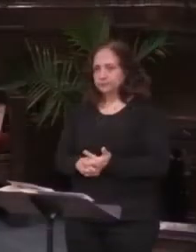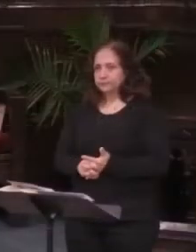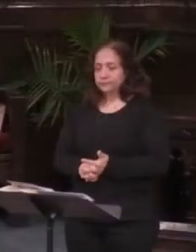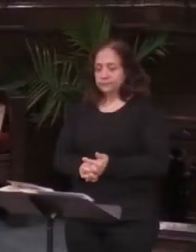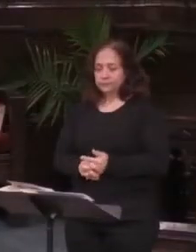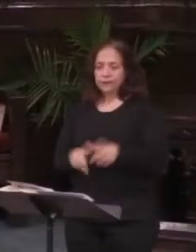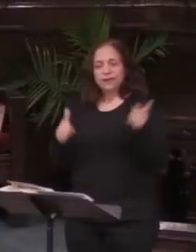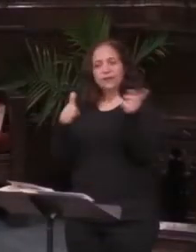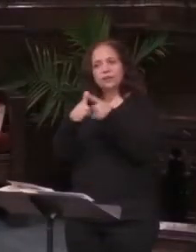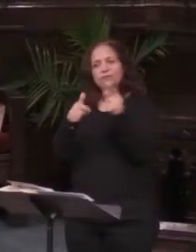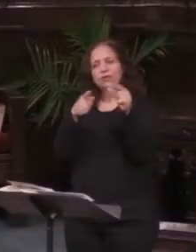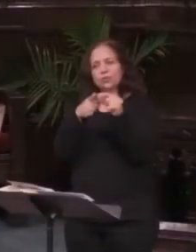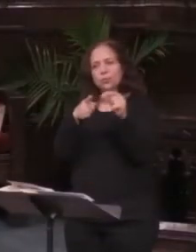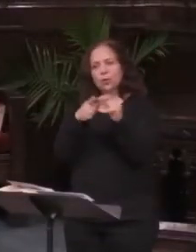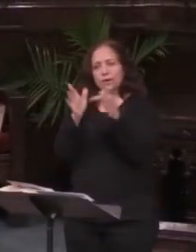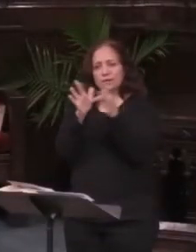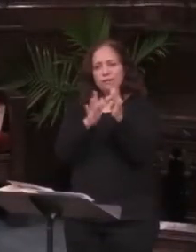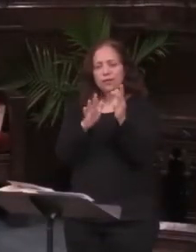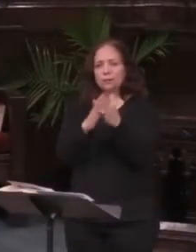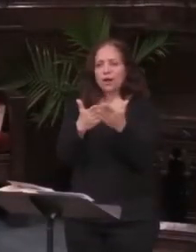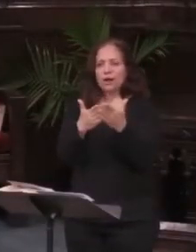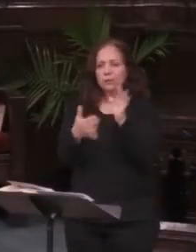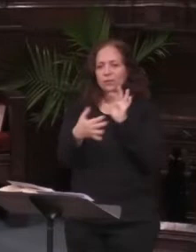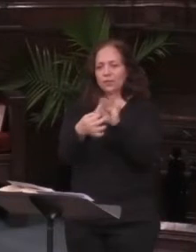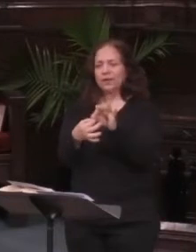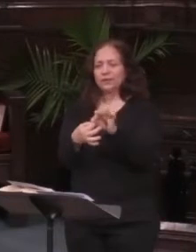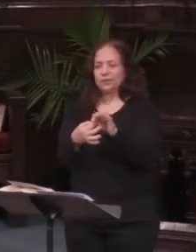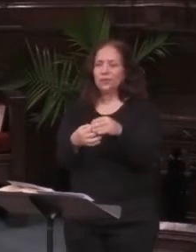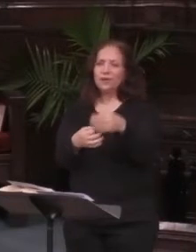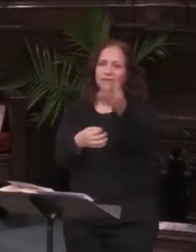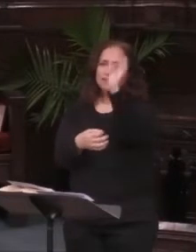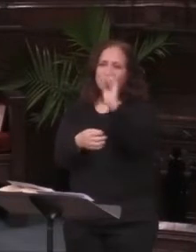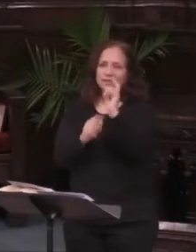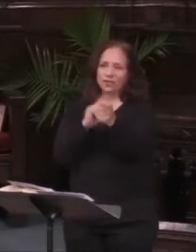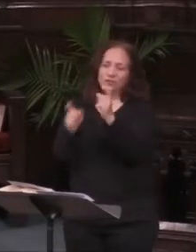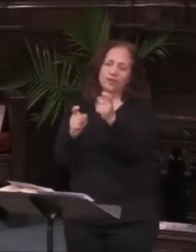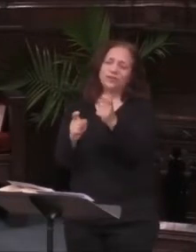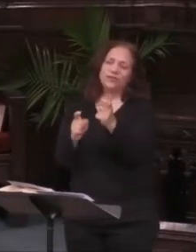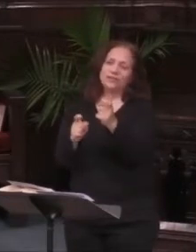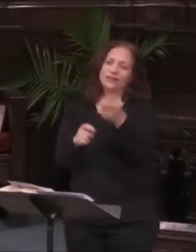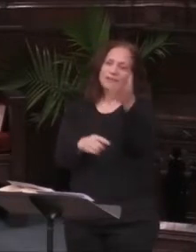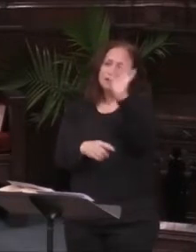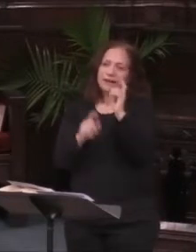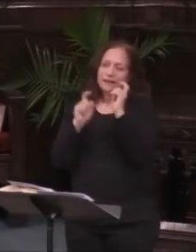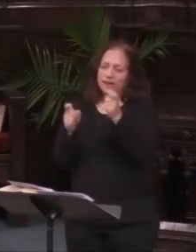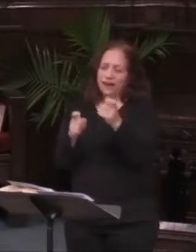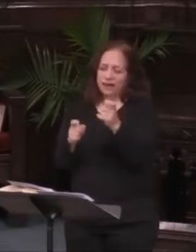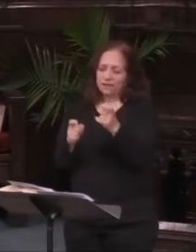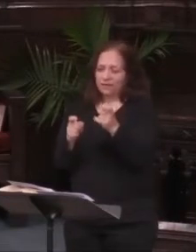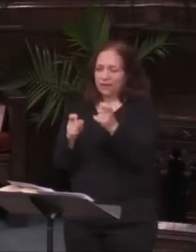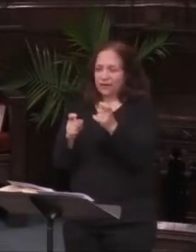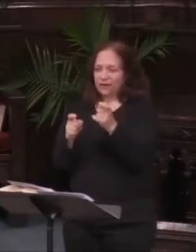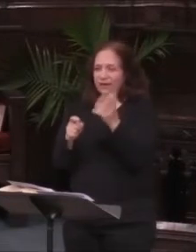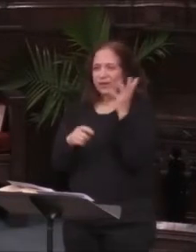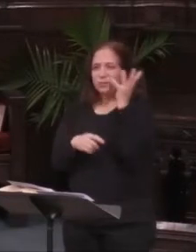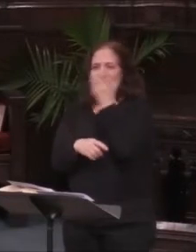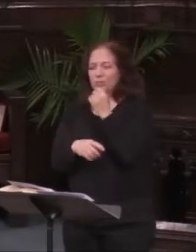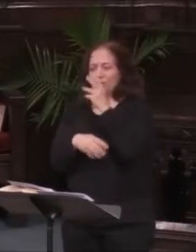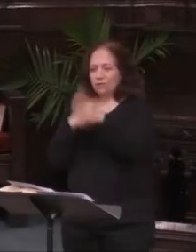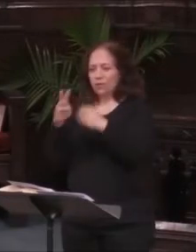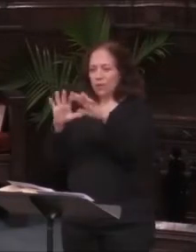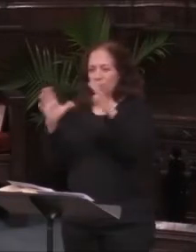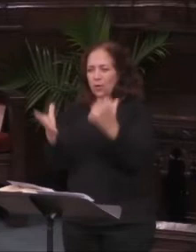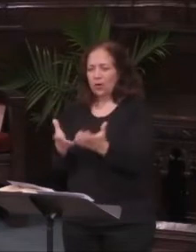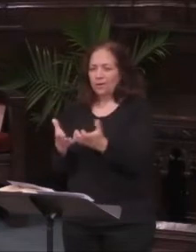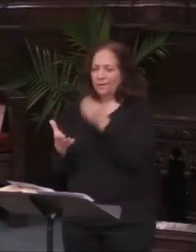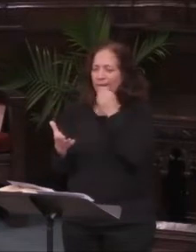The first words of the Bible are about God's generosity. God gave us the gifts of a beautiful creation,